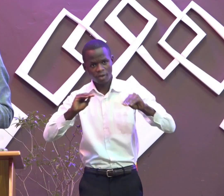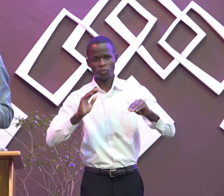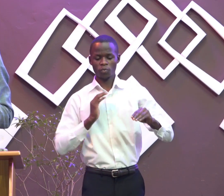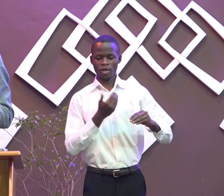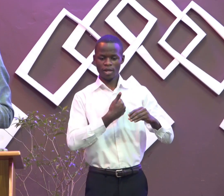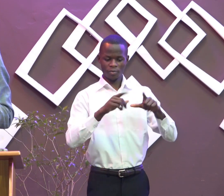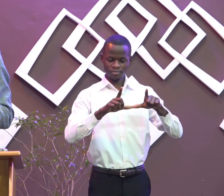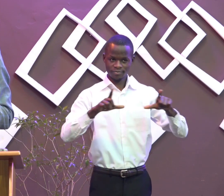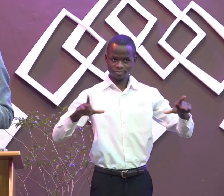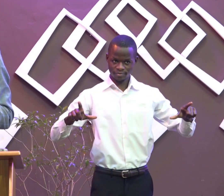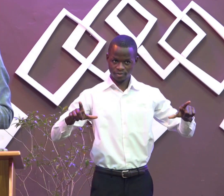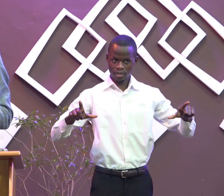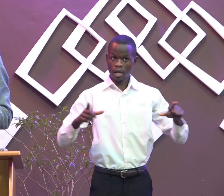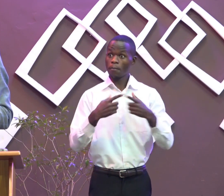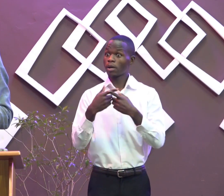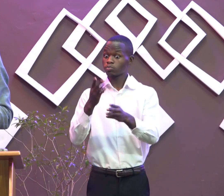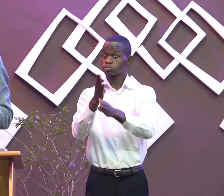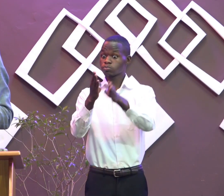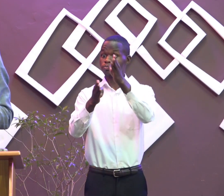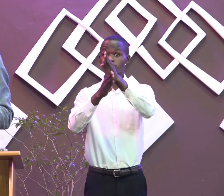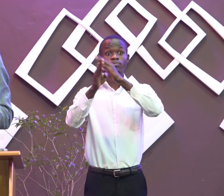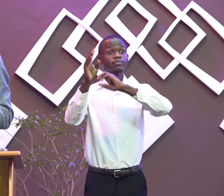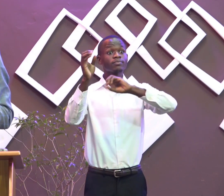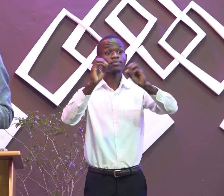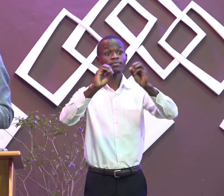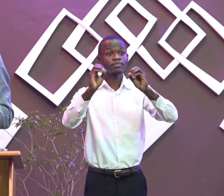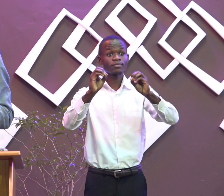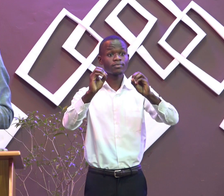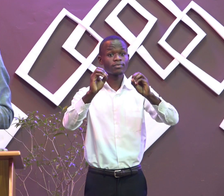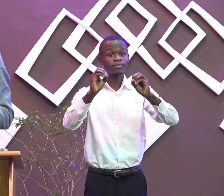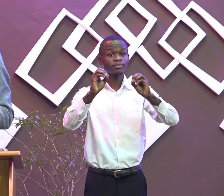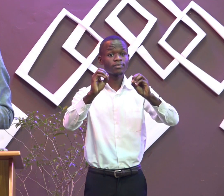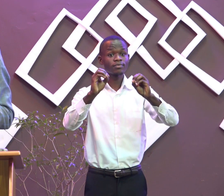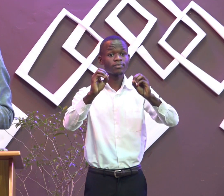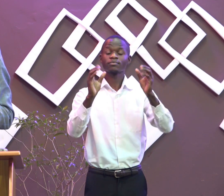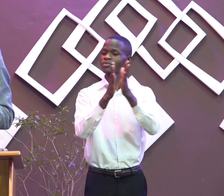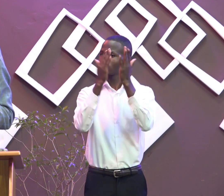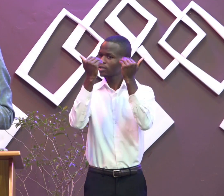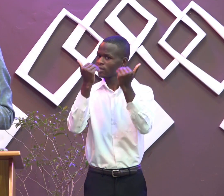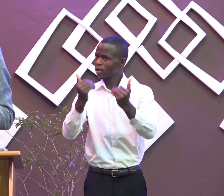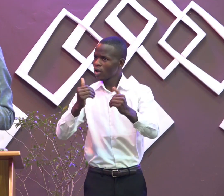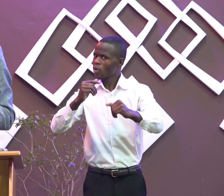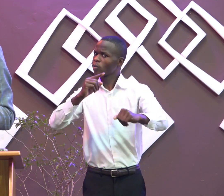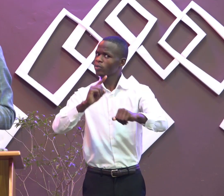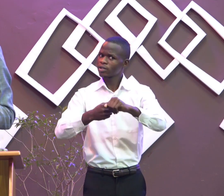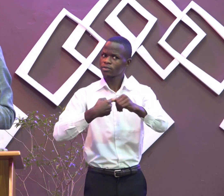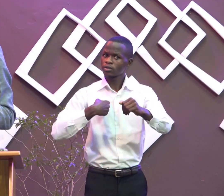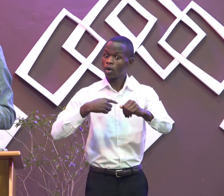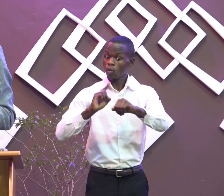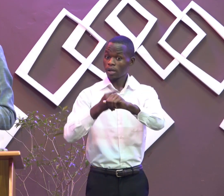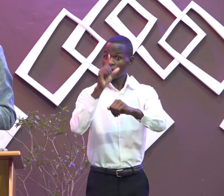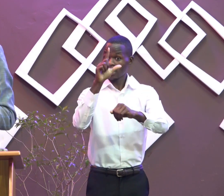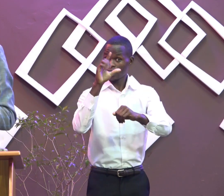here such that we can clear. Nenga siwa zimbe. But there was no building. Tuba tuchagira ero sete yali tusigning denga